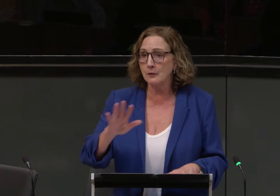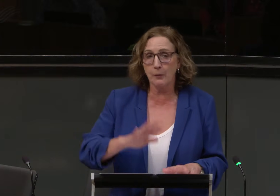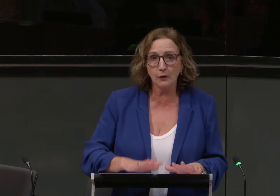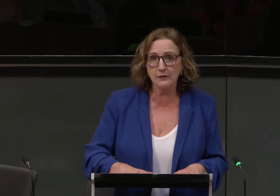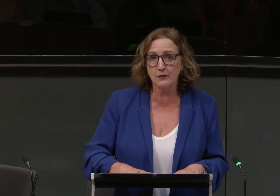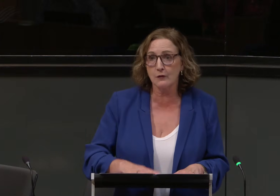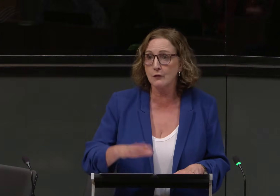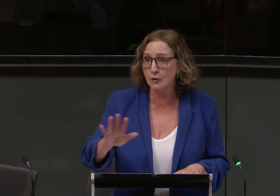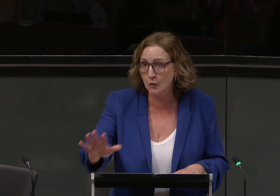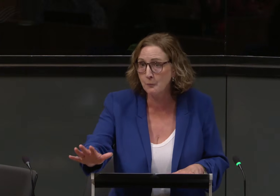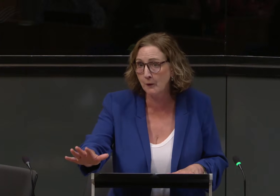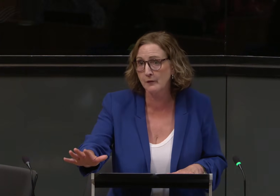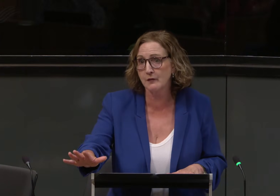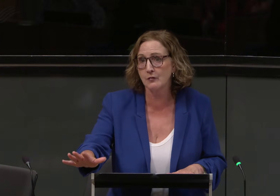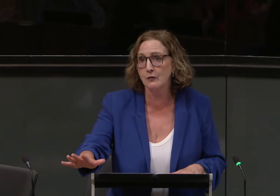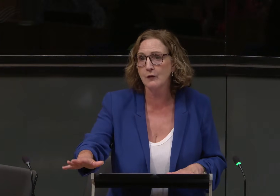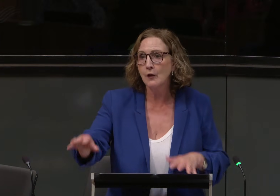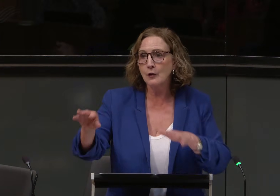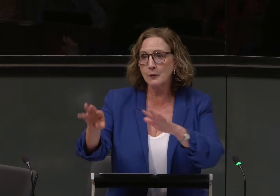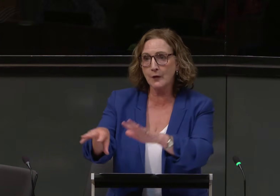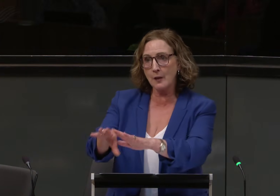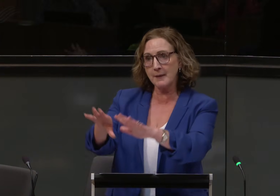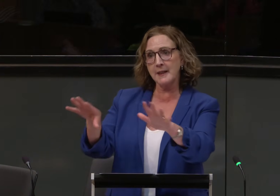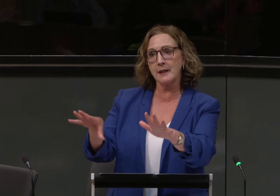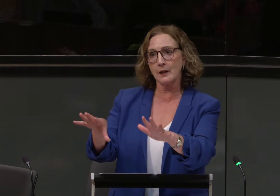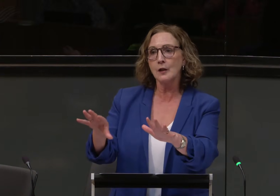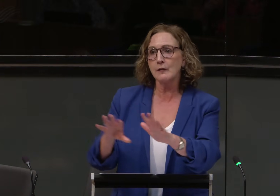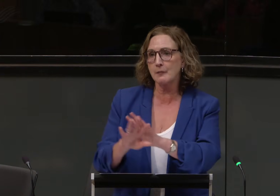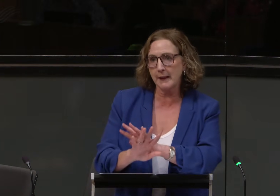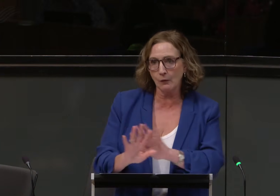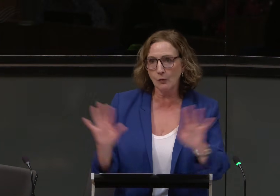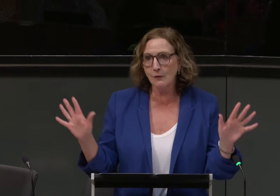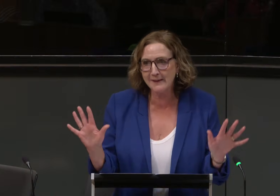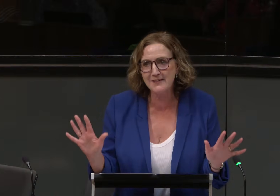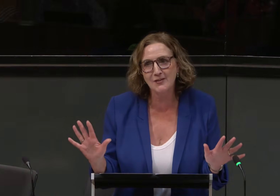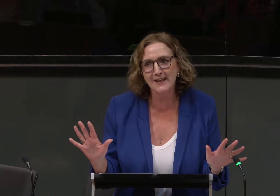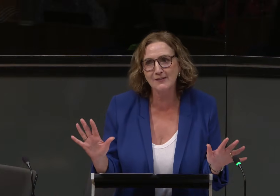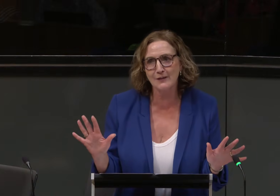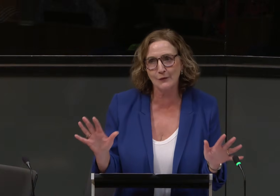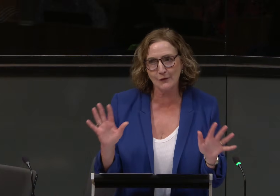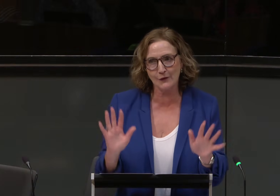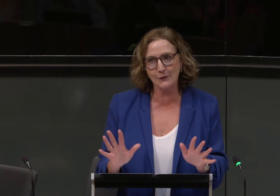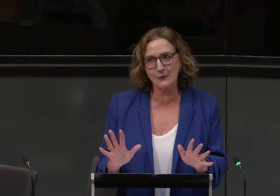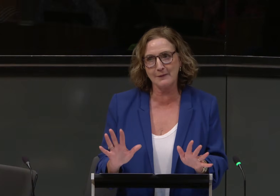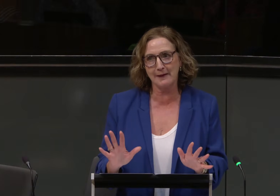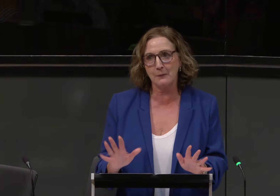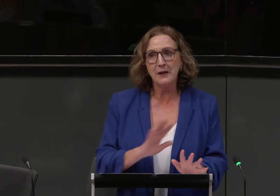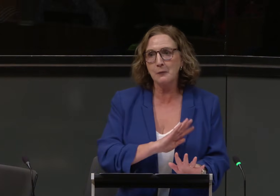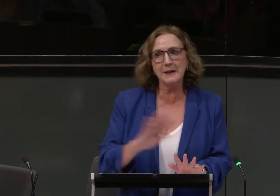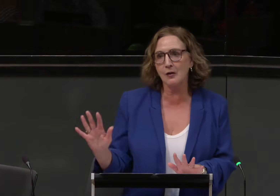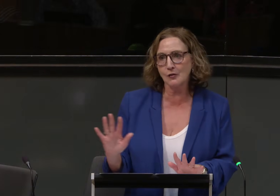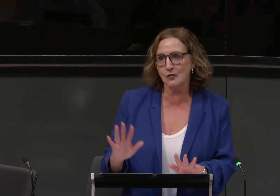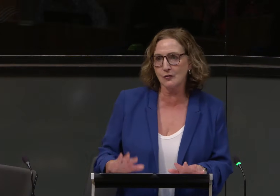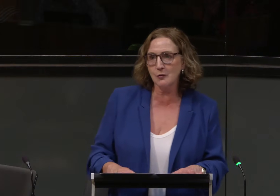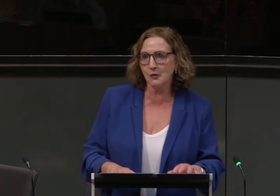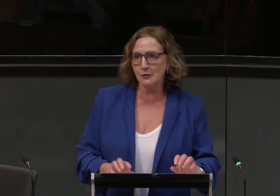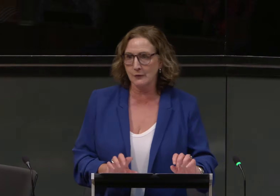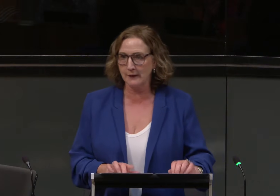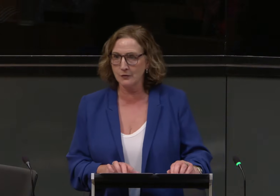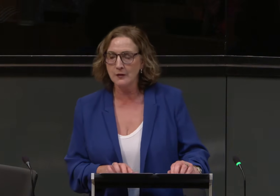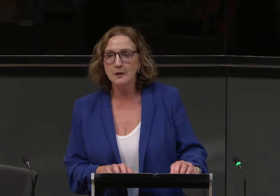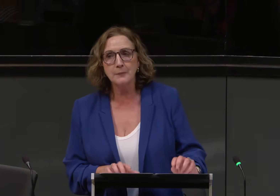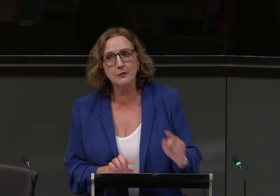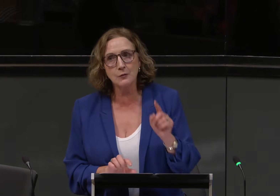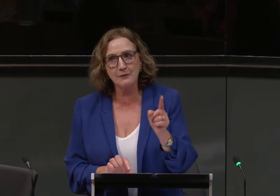do, the politicians, new politicians who have come here to make all these changes, or so you say, we can't judge you on